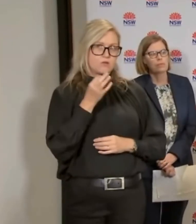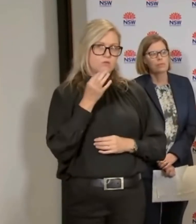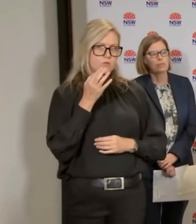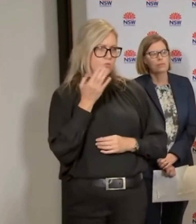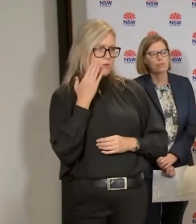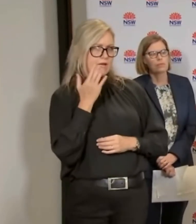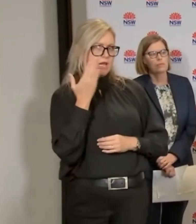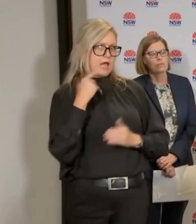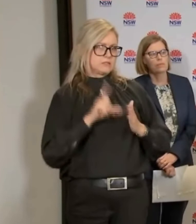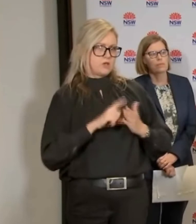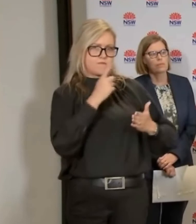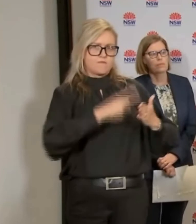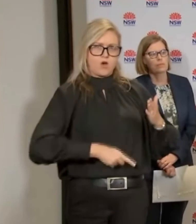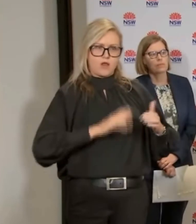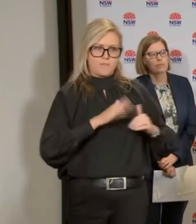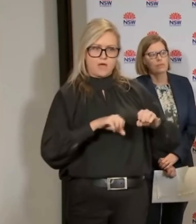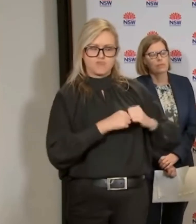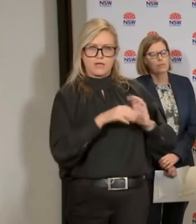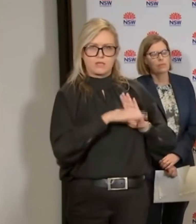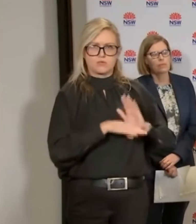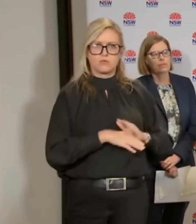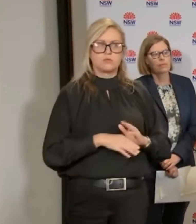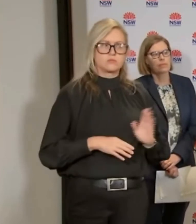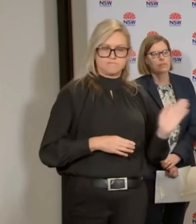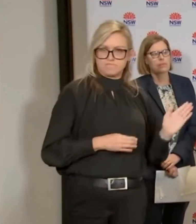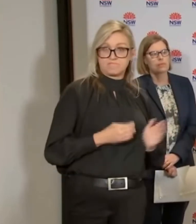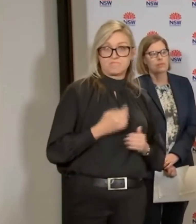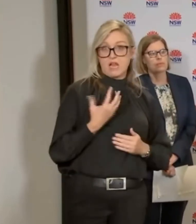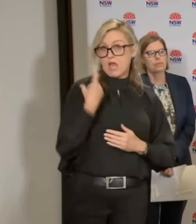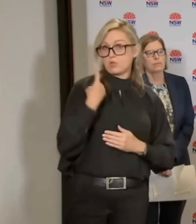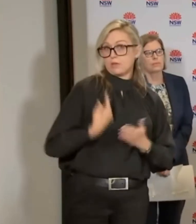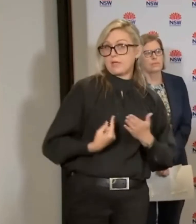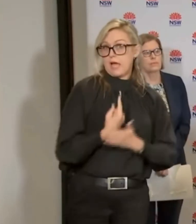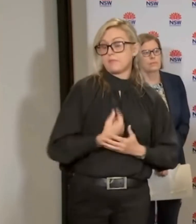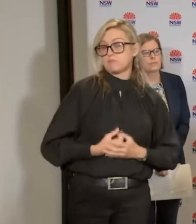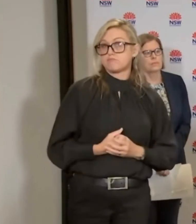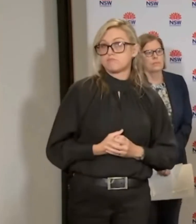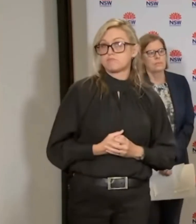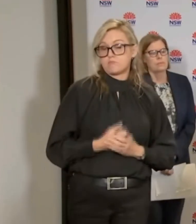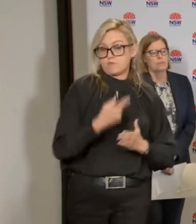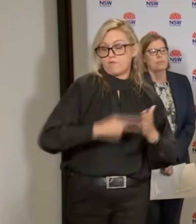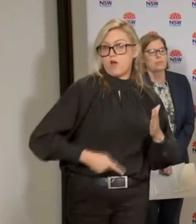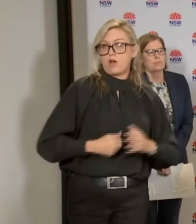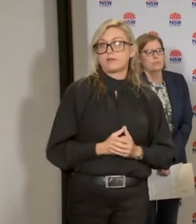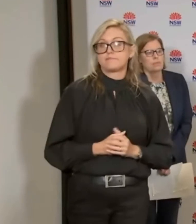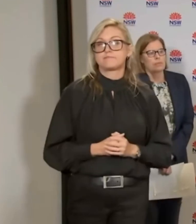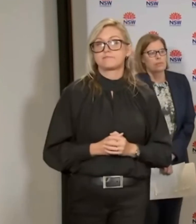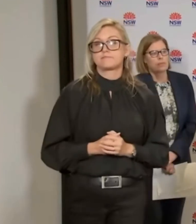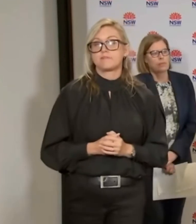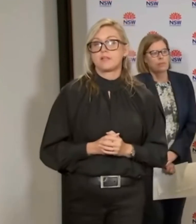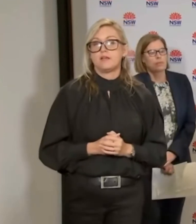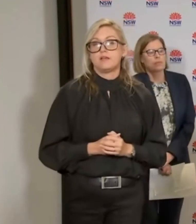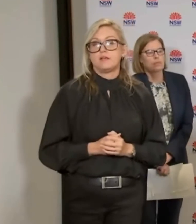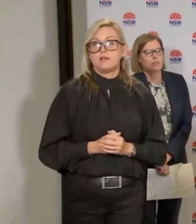have, I get updates on how many infringement notices have been issued. But I do want to stress, and this was a discussion we had this